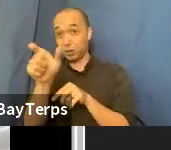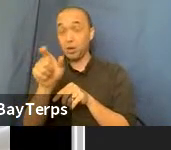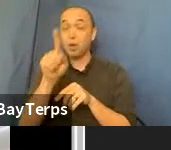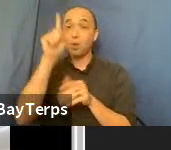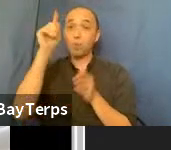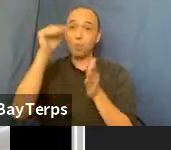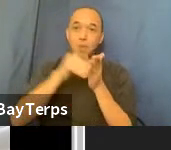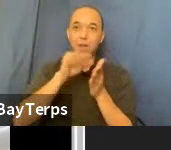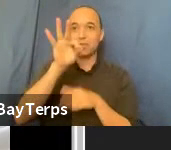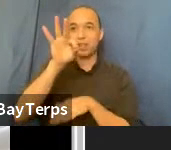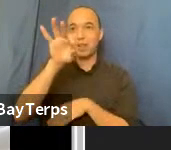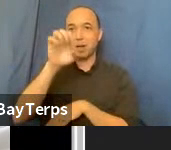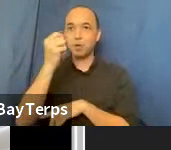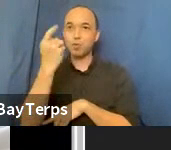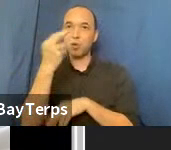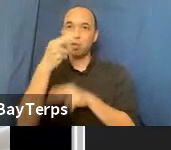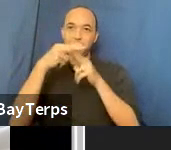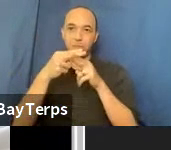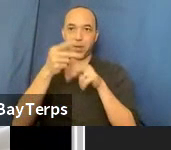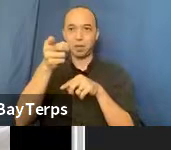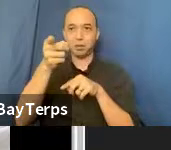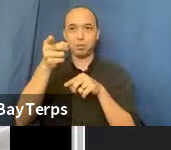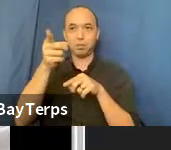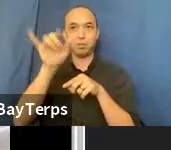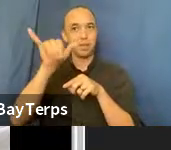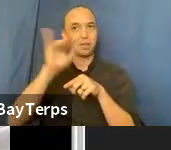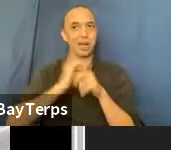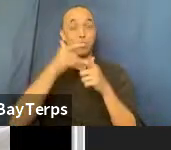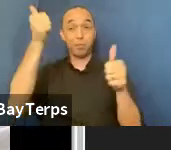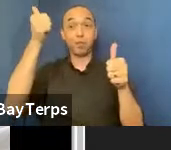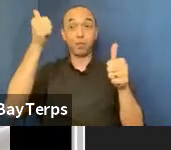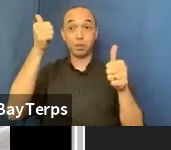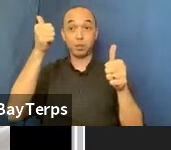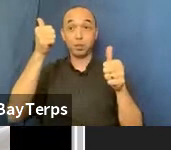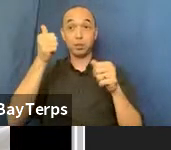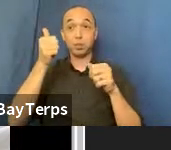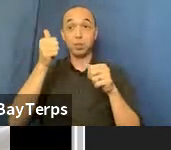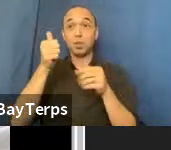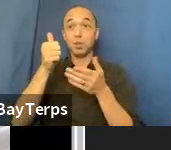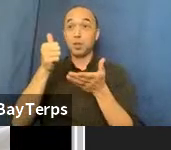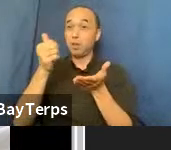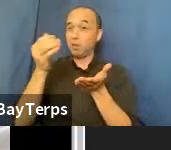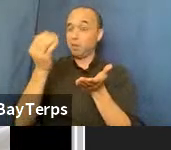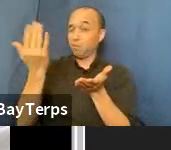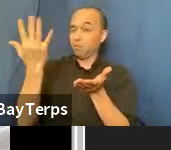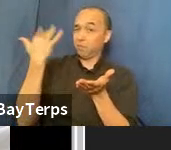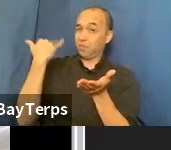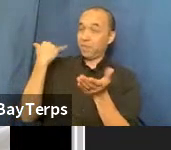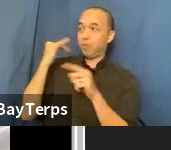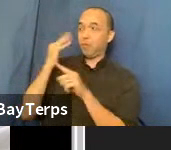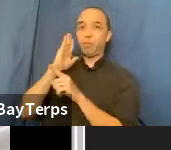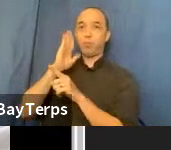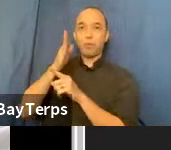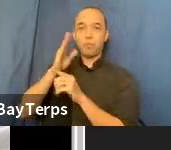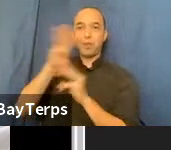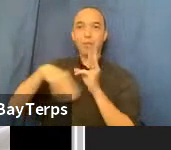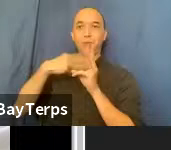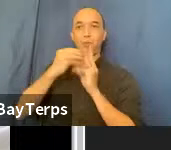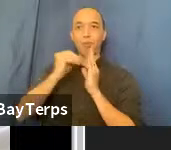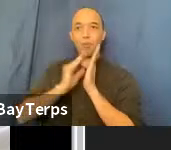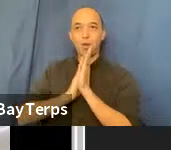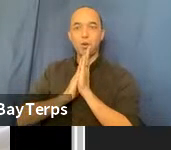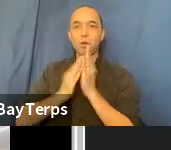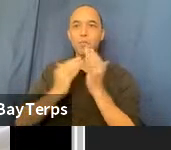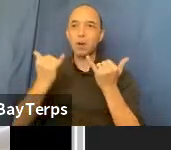date. And a few years ago, that would have been like a world record holder. But now the largest pumpkin now is